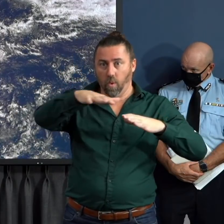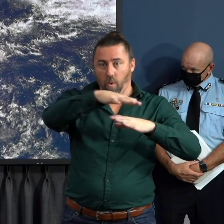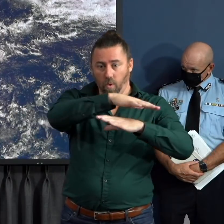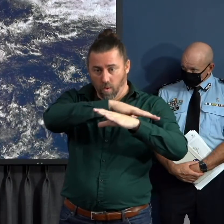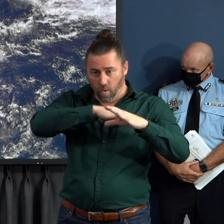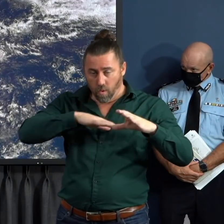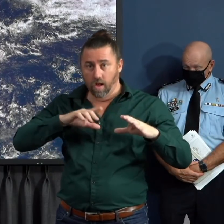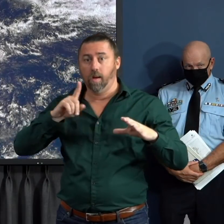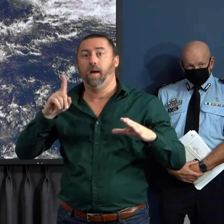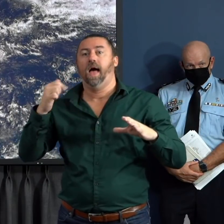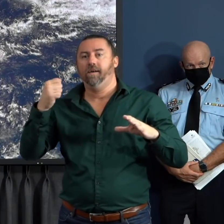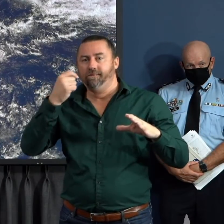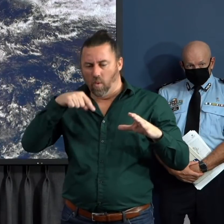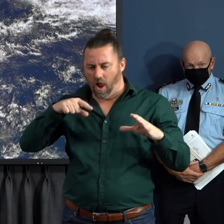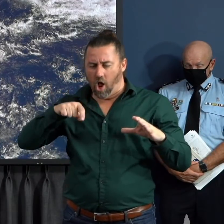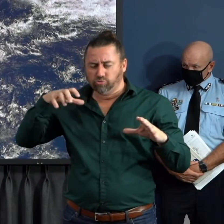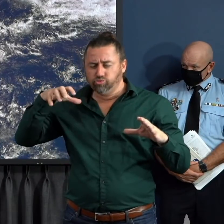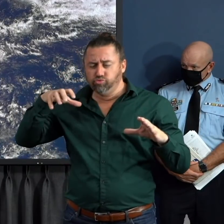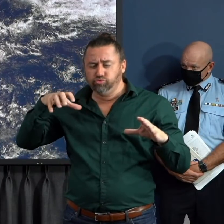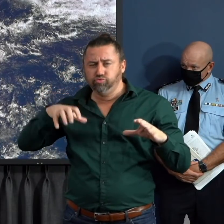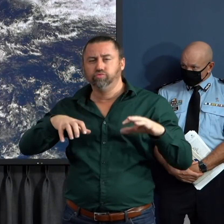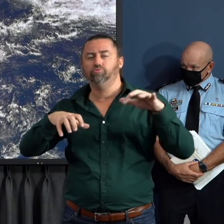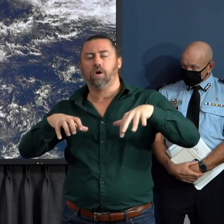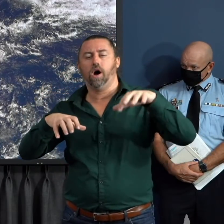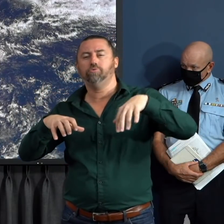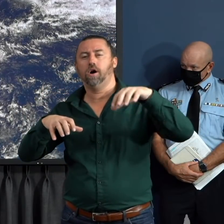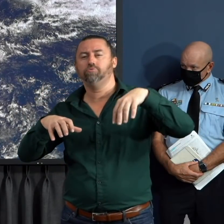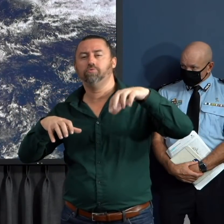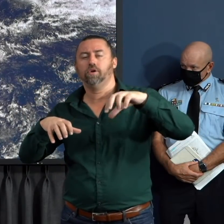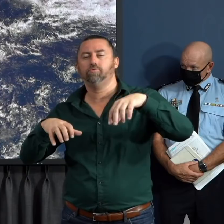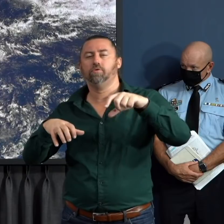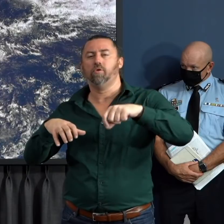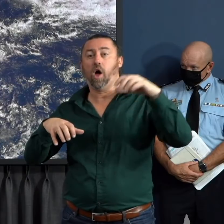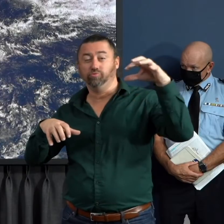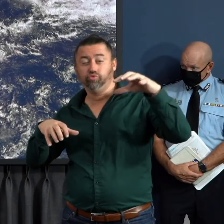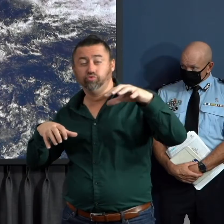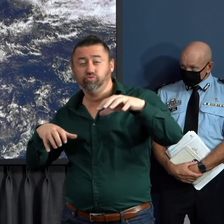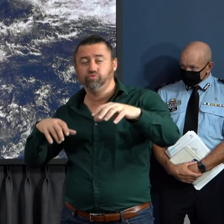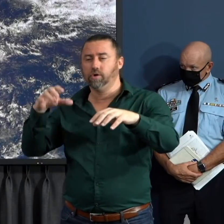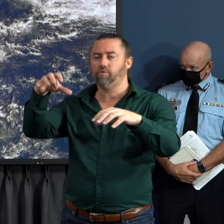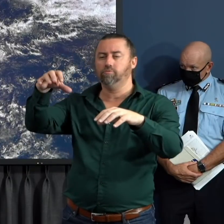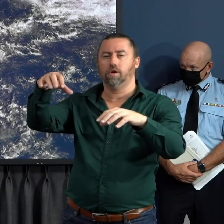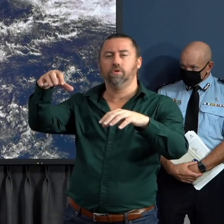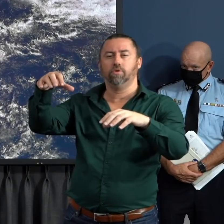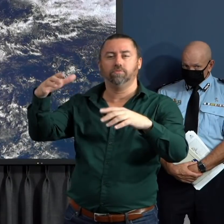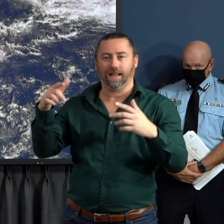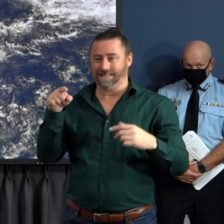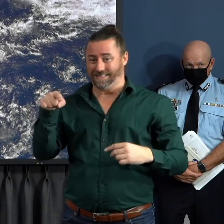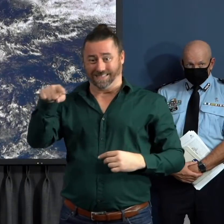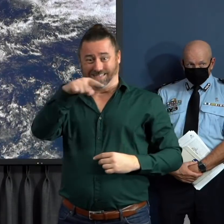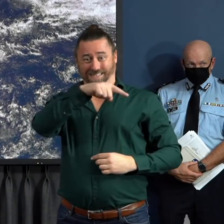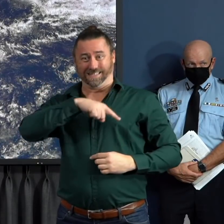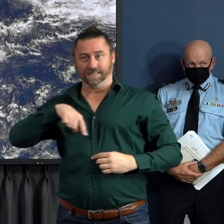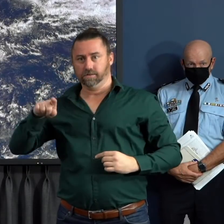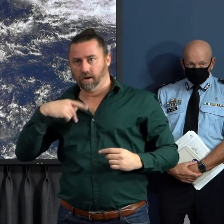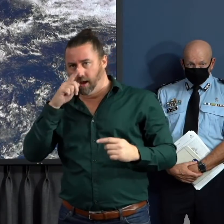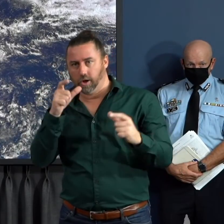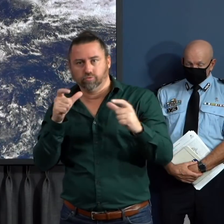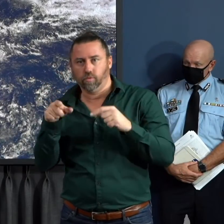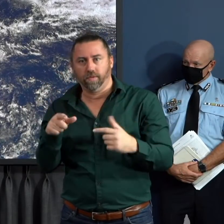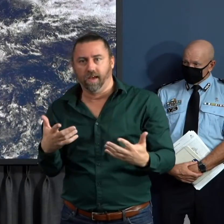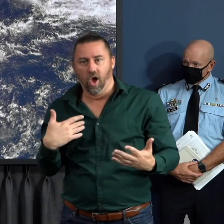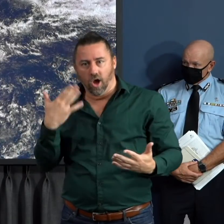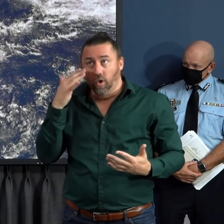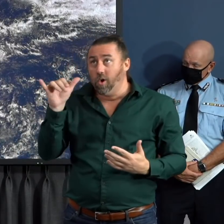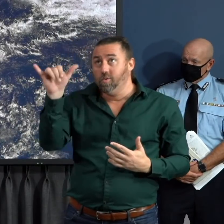seeing very intense pockets, and exactly where those intense pockets fall is something that we cannot predict, and it's something that will lead